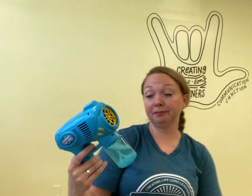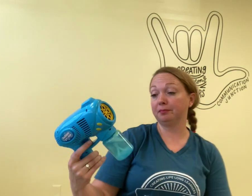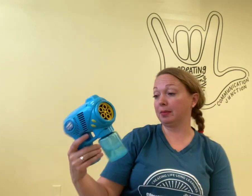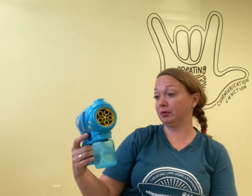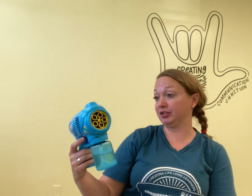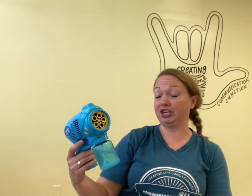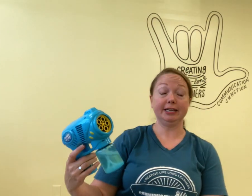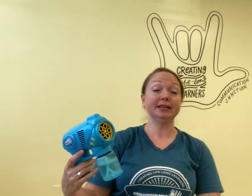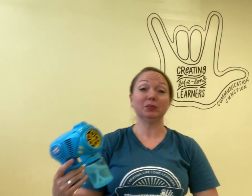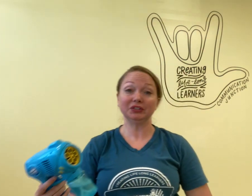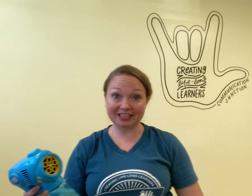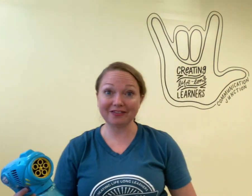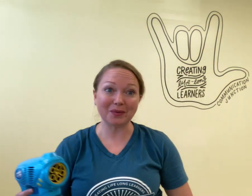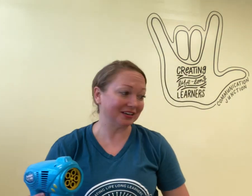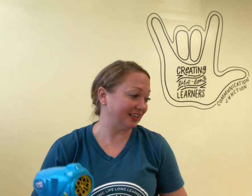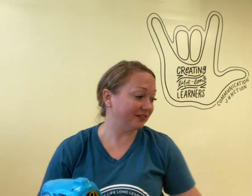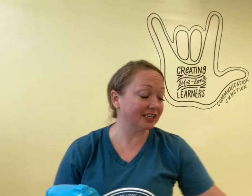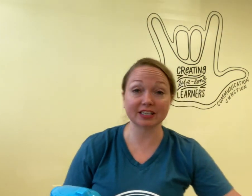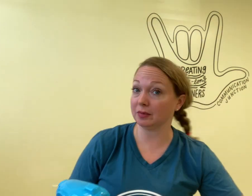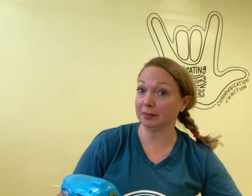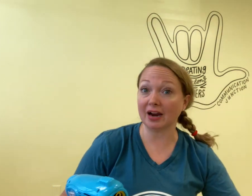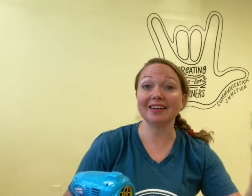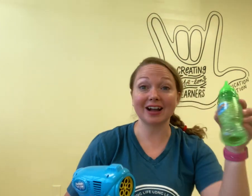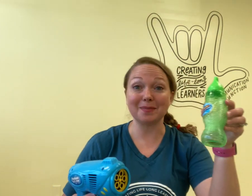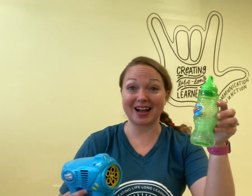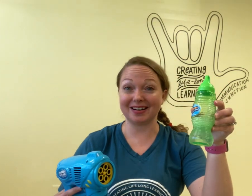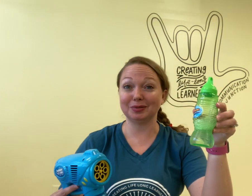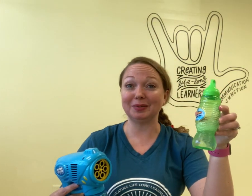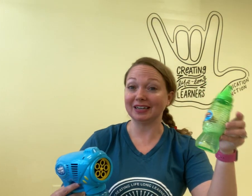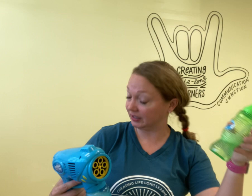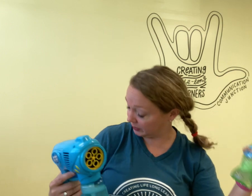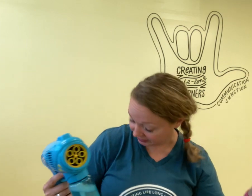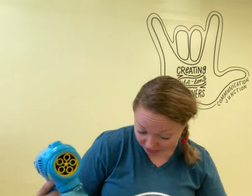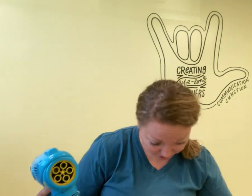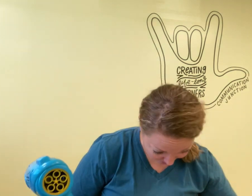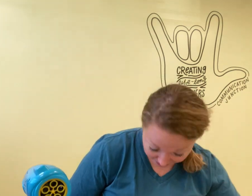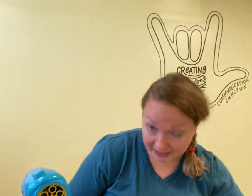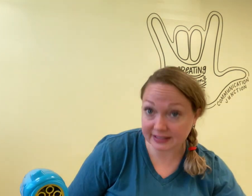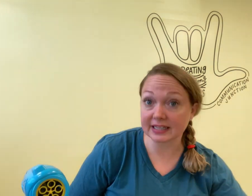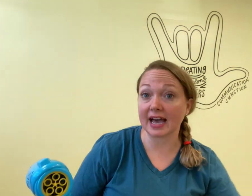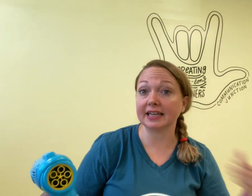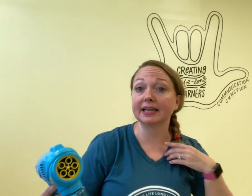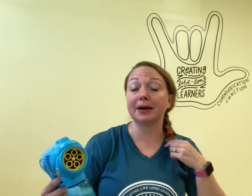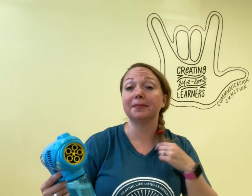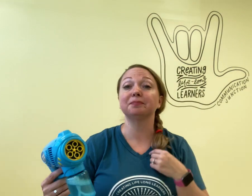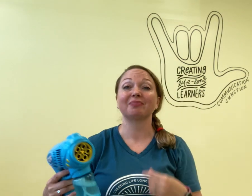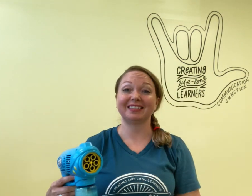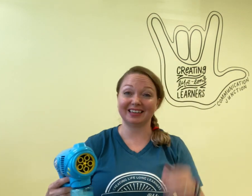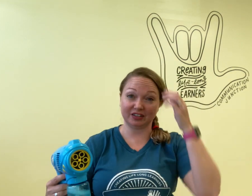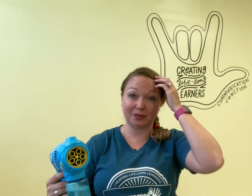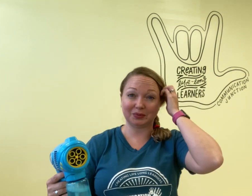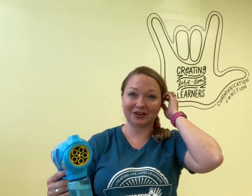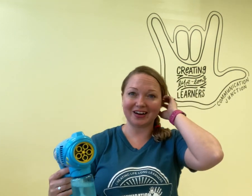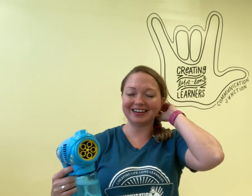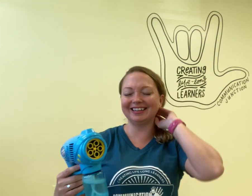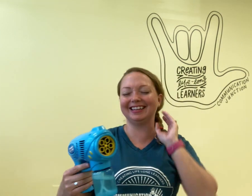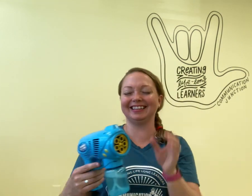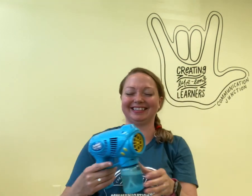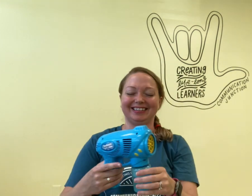bubble machine, and we'll see if it works. And if it doesn't, remember, I've got backups because we know in the past that that doesn't always work, right? So here we